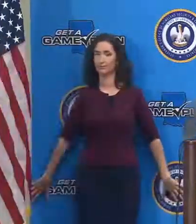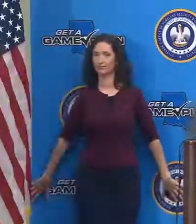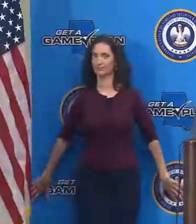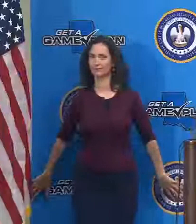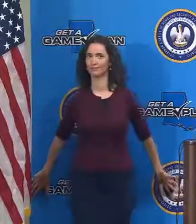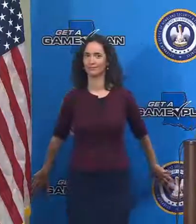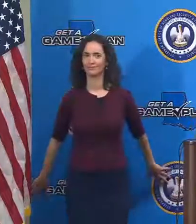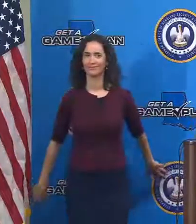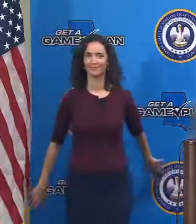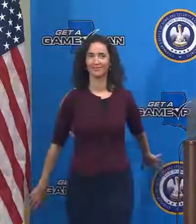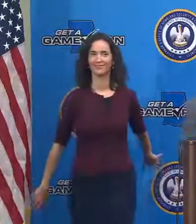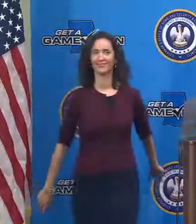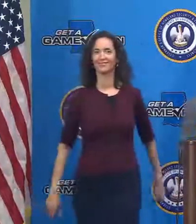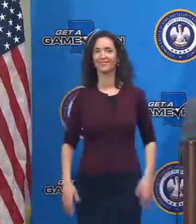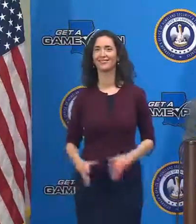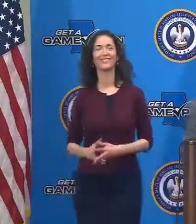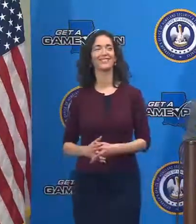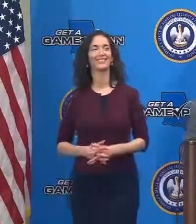Thank you, Governor.